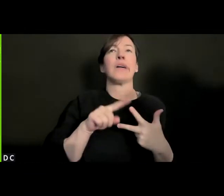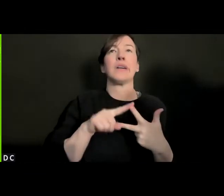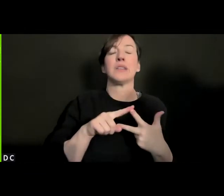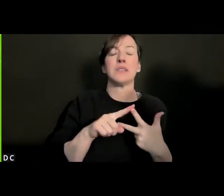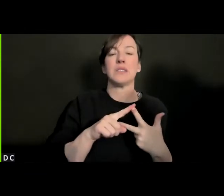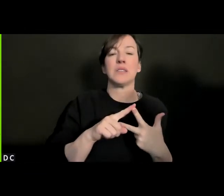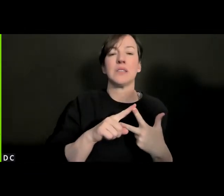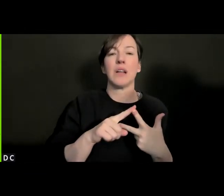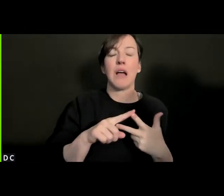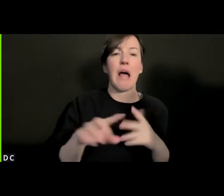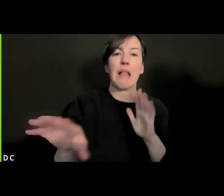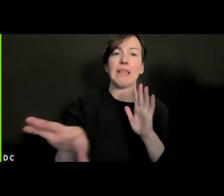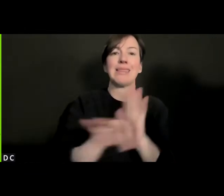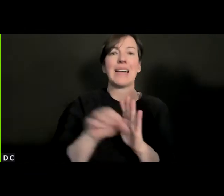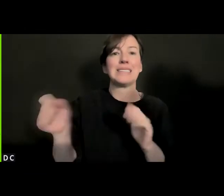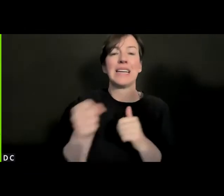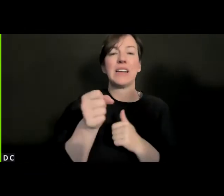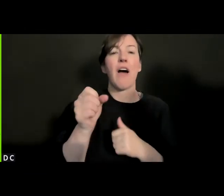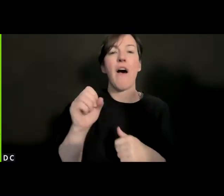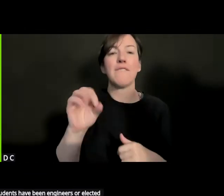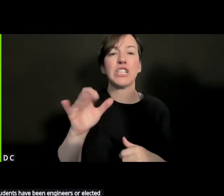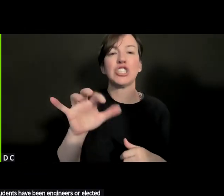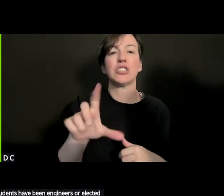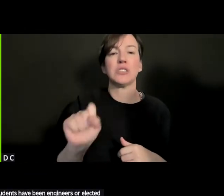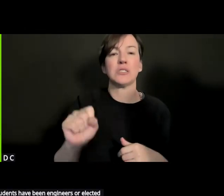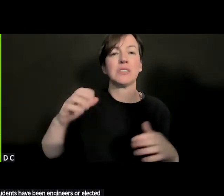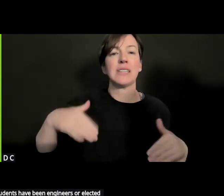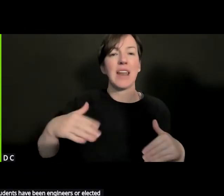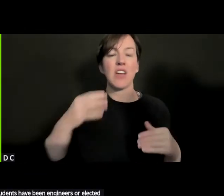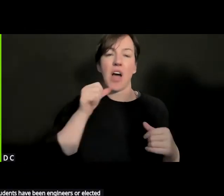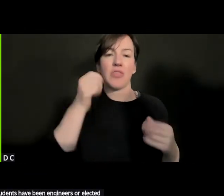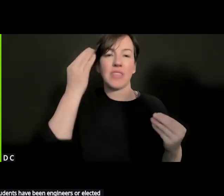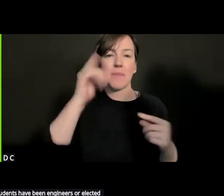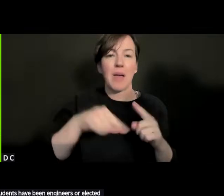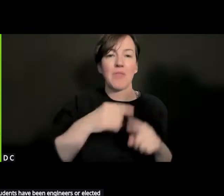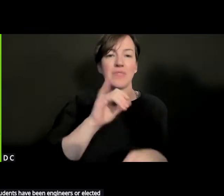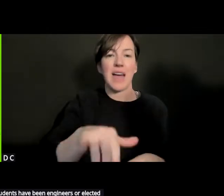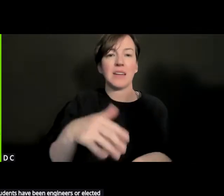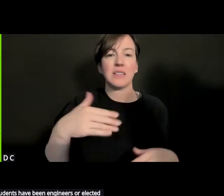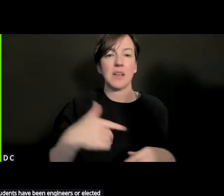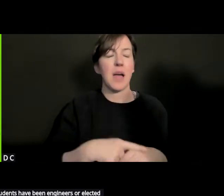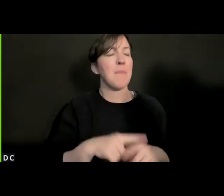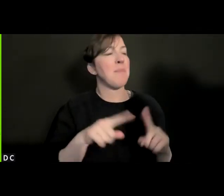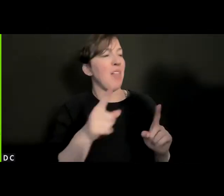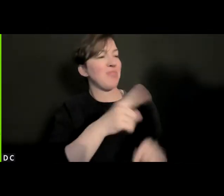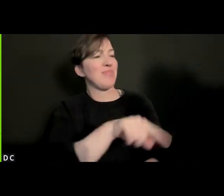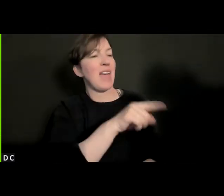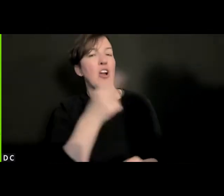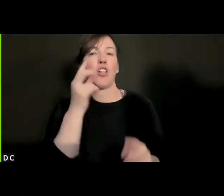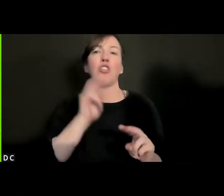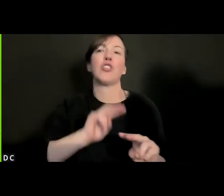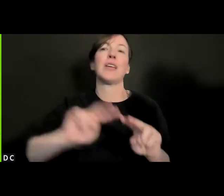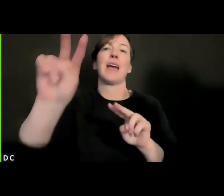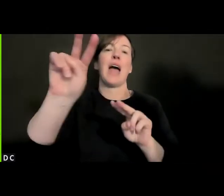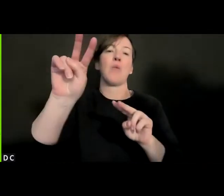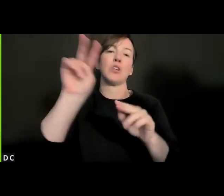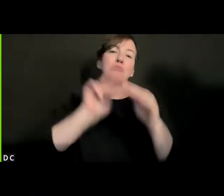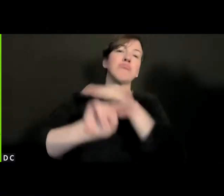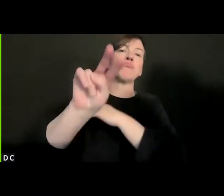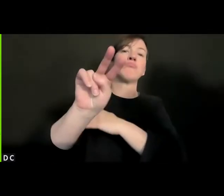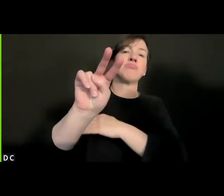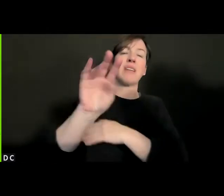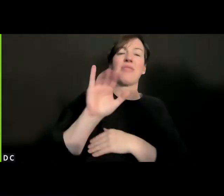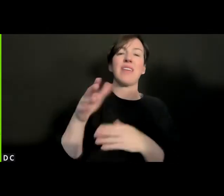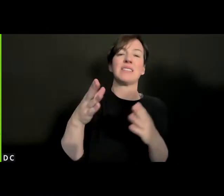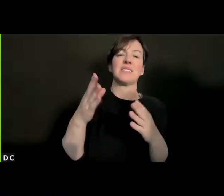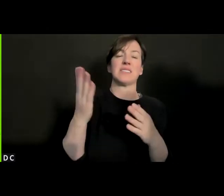Yeah, but they elected haven't thought- officials yet either, and they've thought about that. But I it's a guess they're career looking choice. outwards, and I think it was an oversight